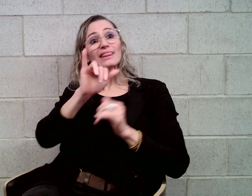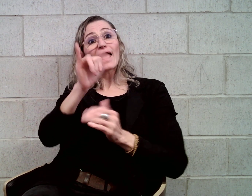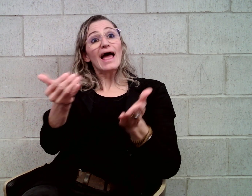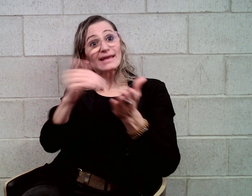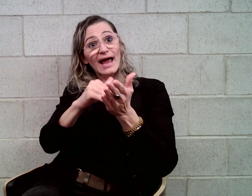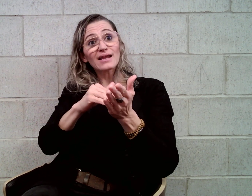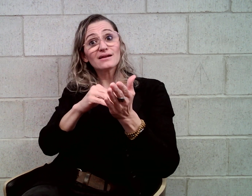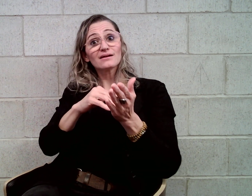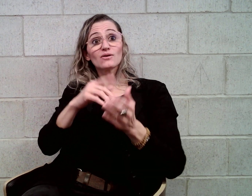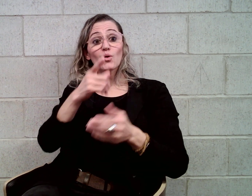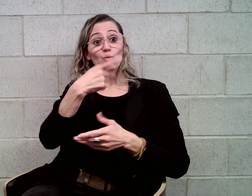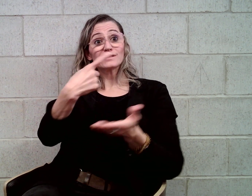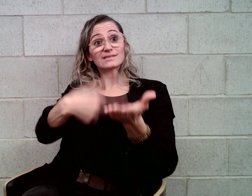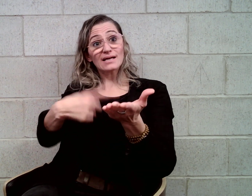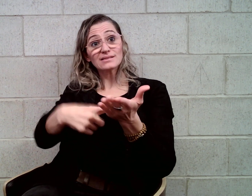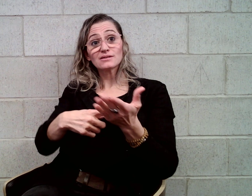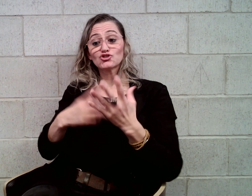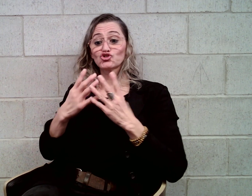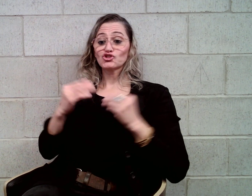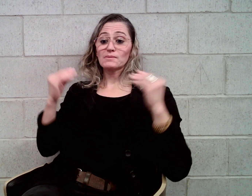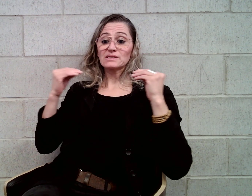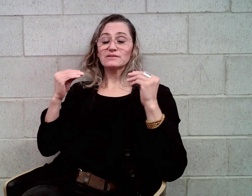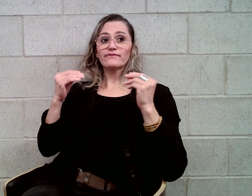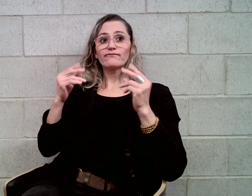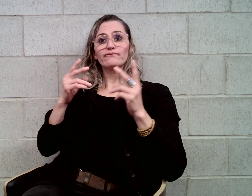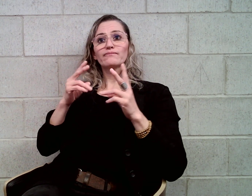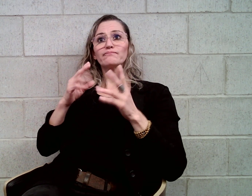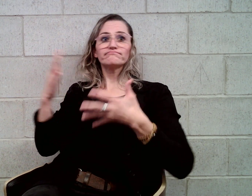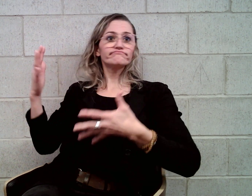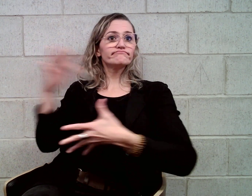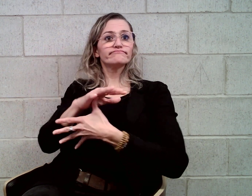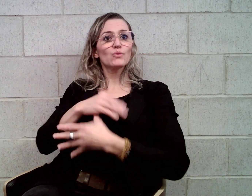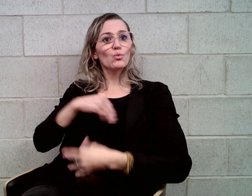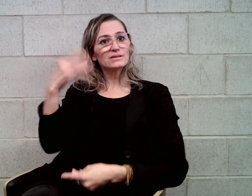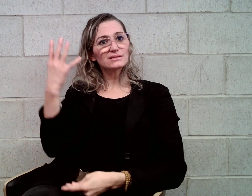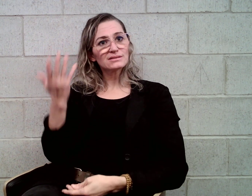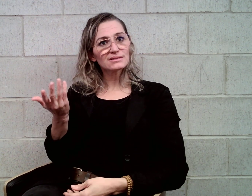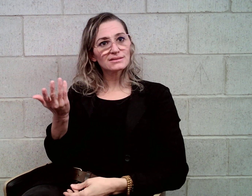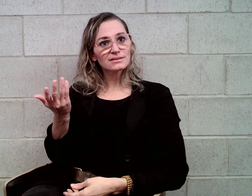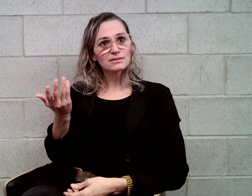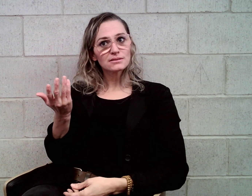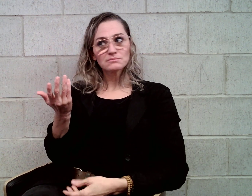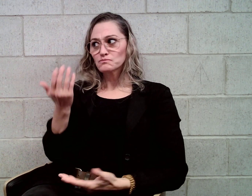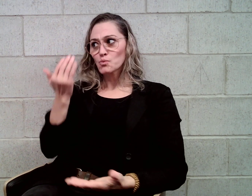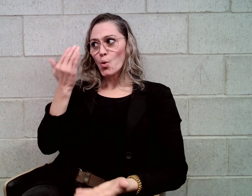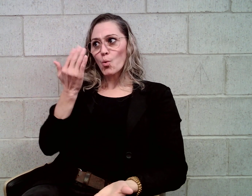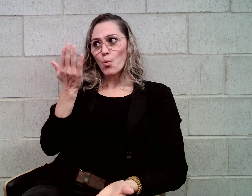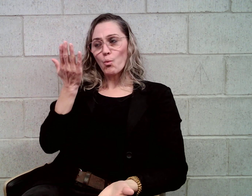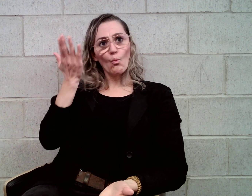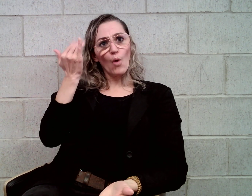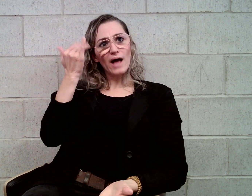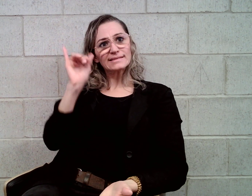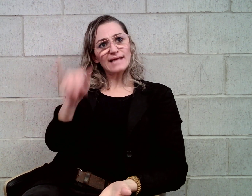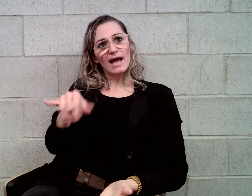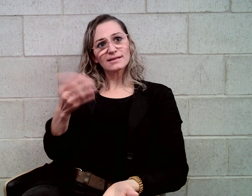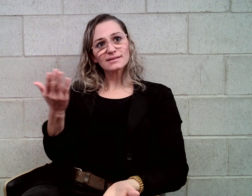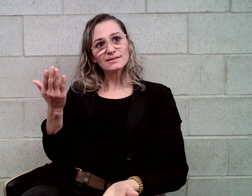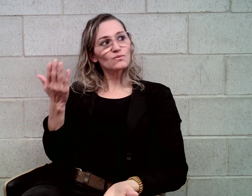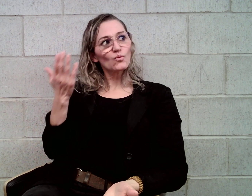cast. You know, we've talked about, you know, Shakespeare as being predominantly, you know,